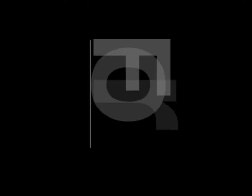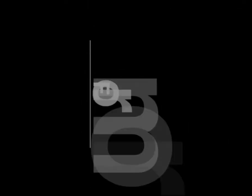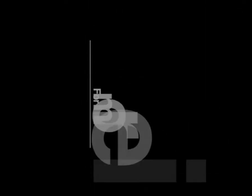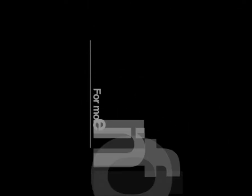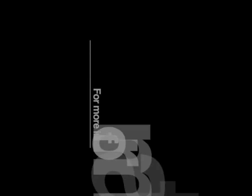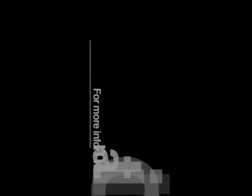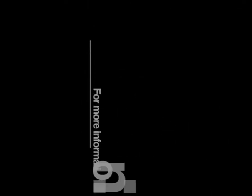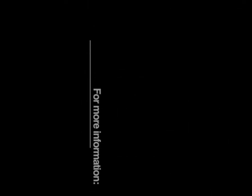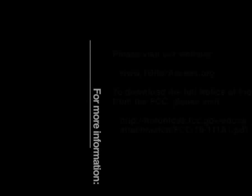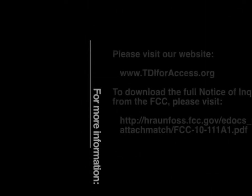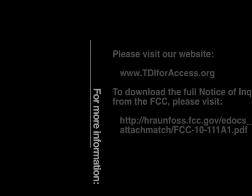See you next